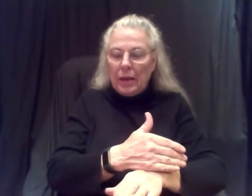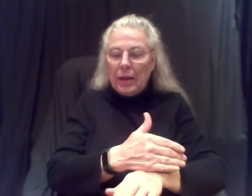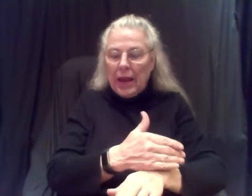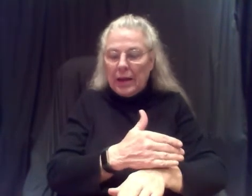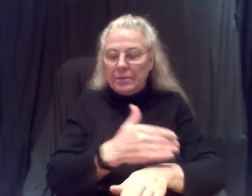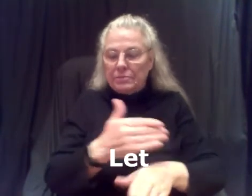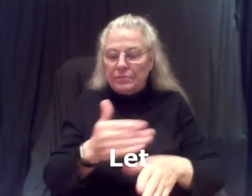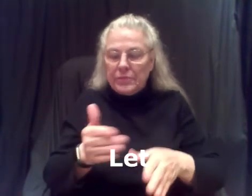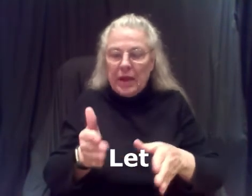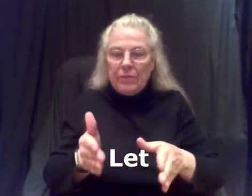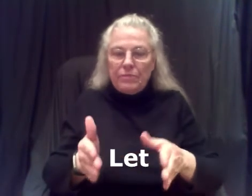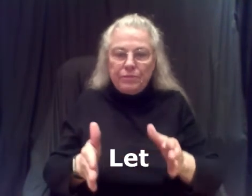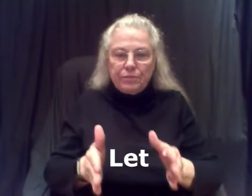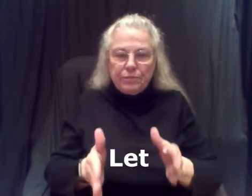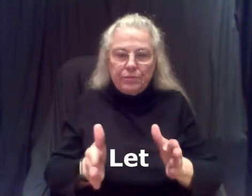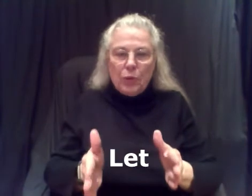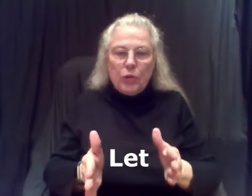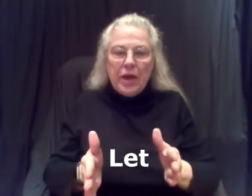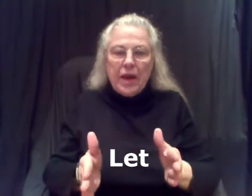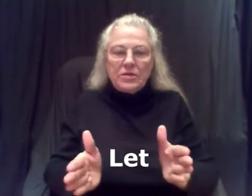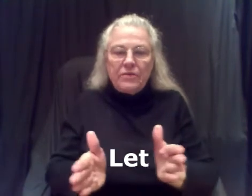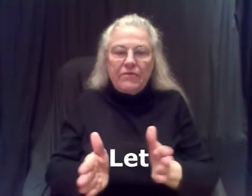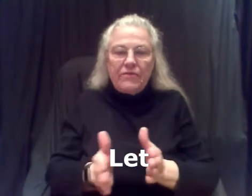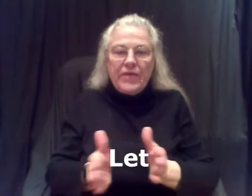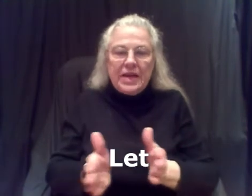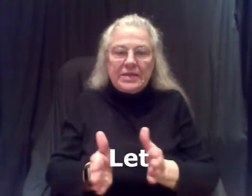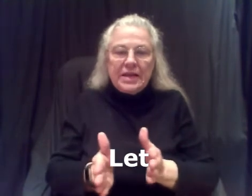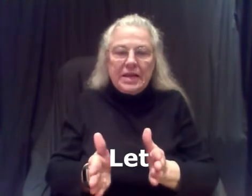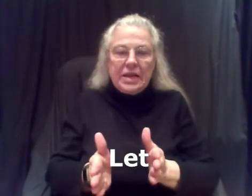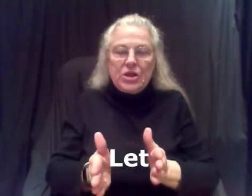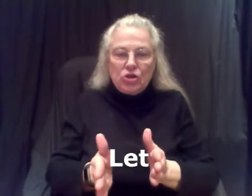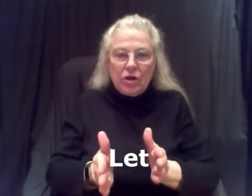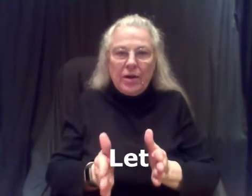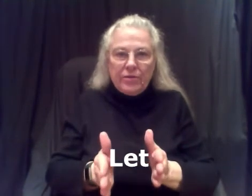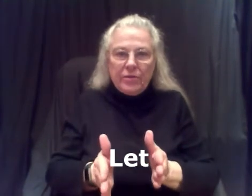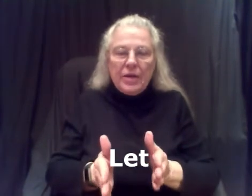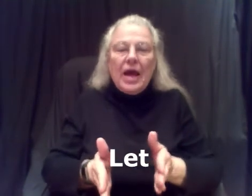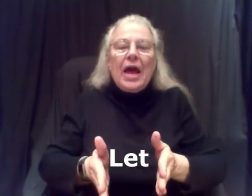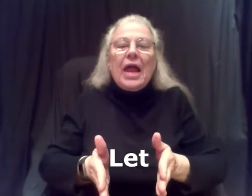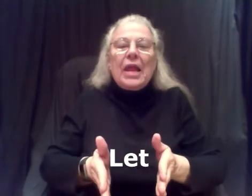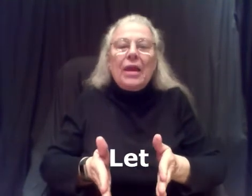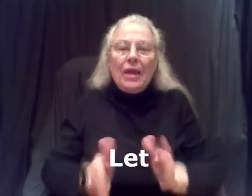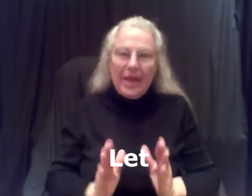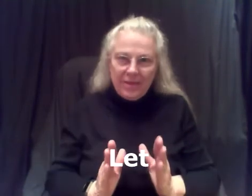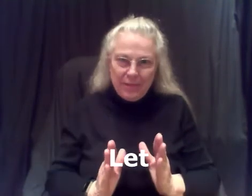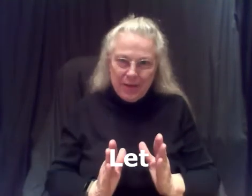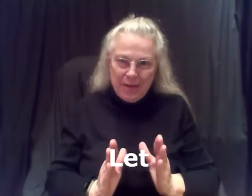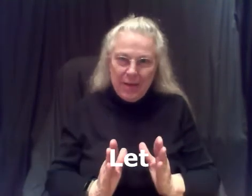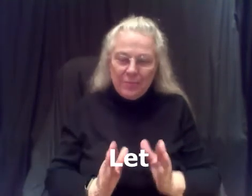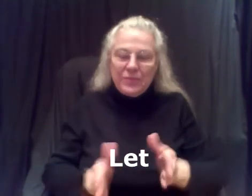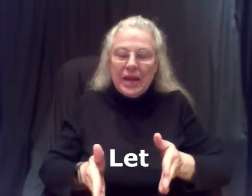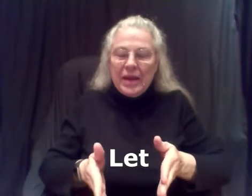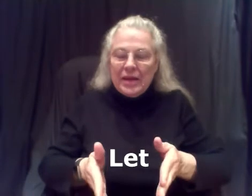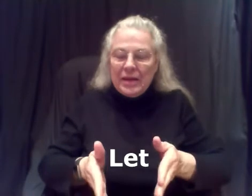Let, and both hands facing each other, let them come up.